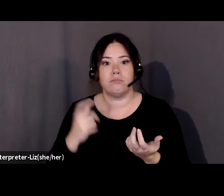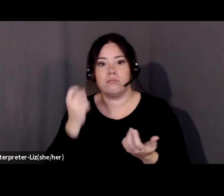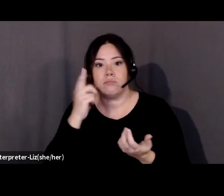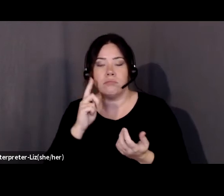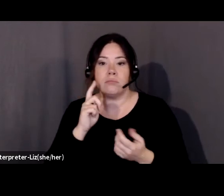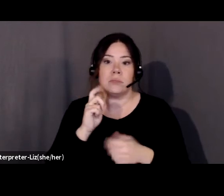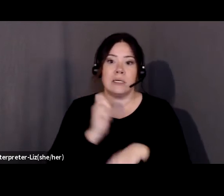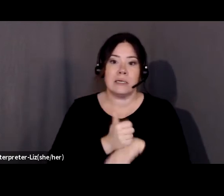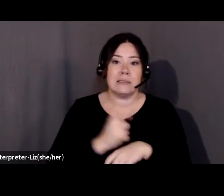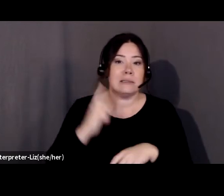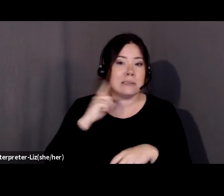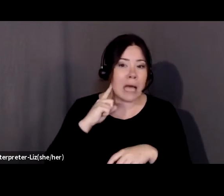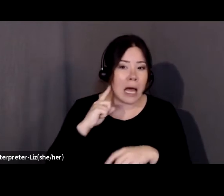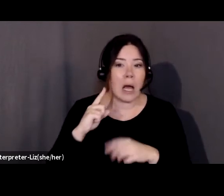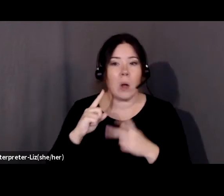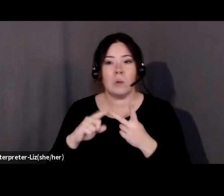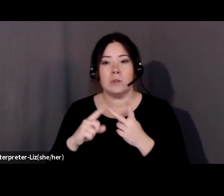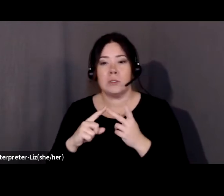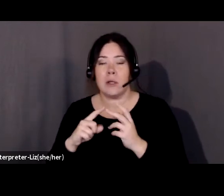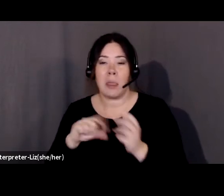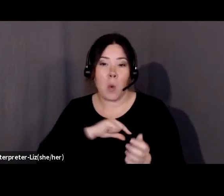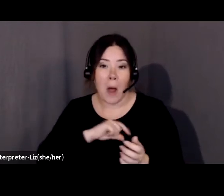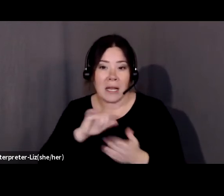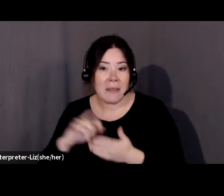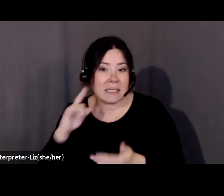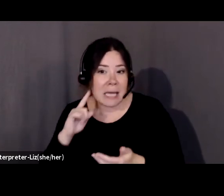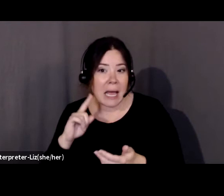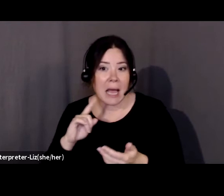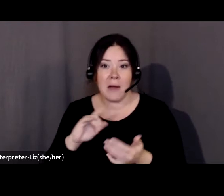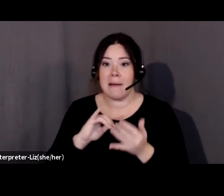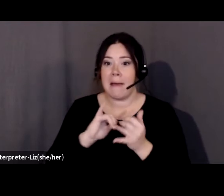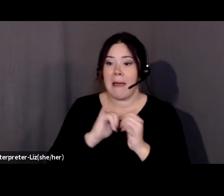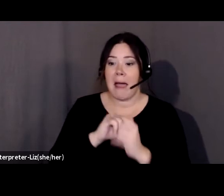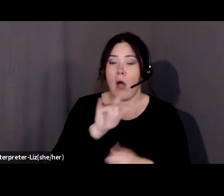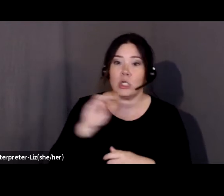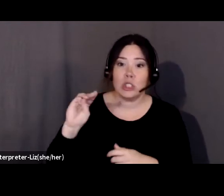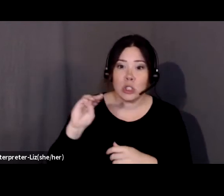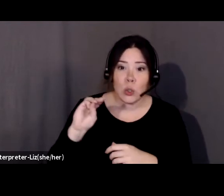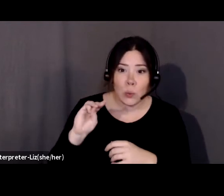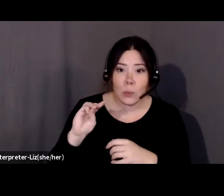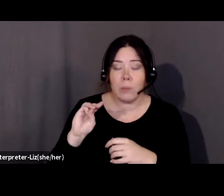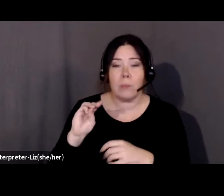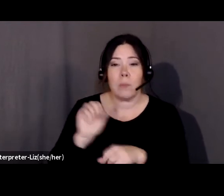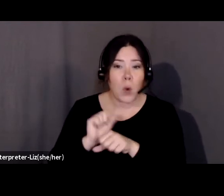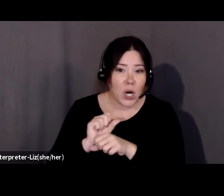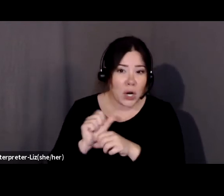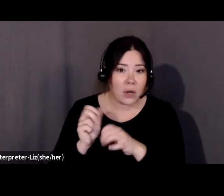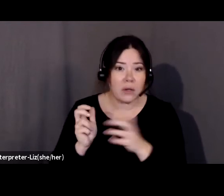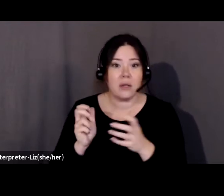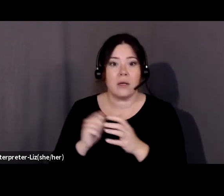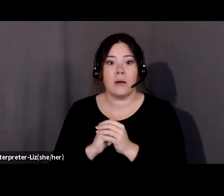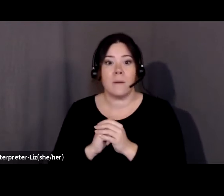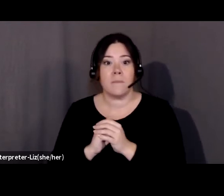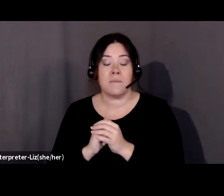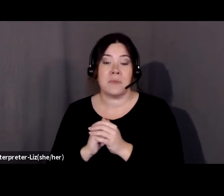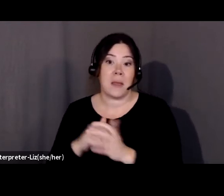sound quality, and especially how Zoom works, and how you may use Zoom